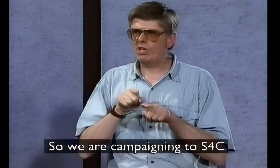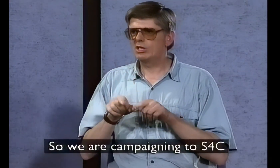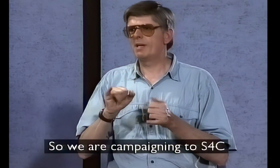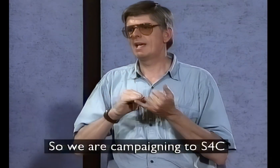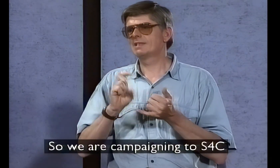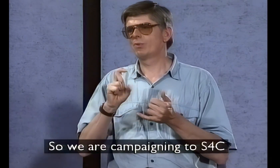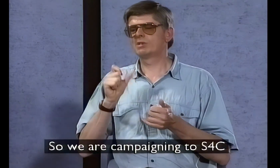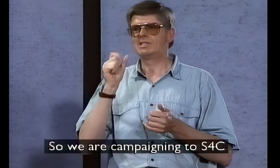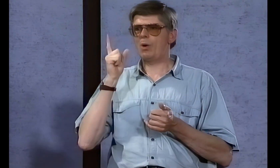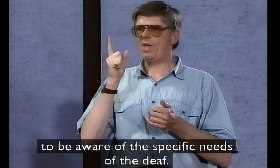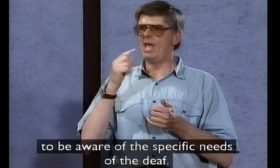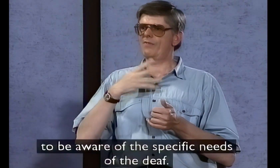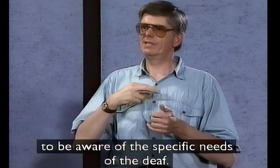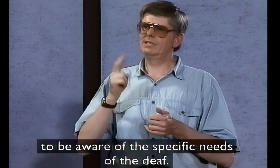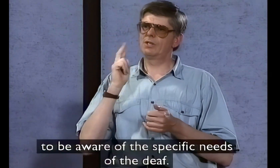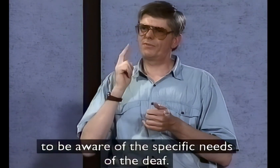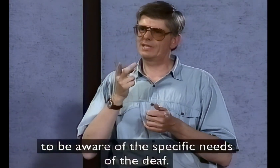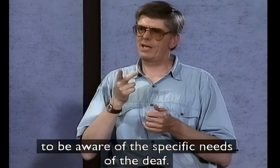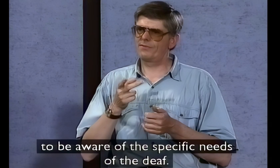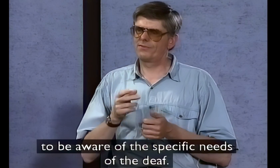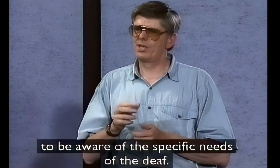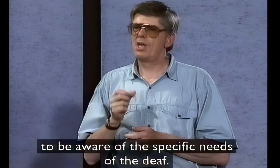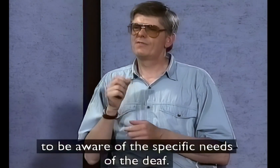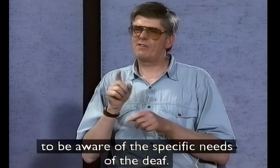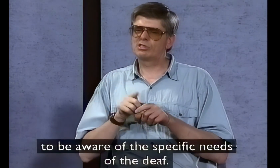to S4C to be aware of the specific needs of the deaf.